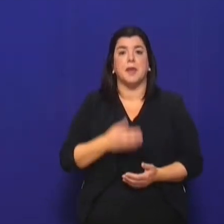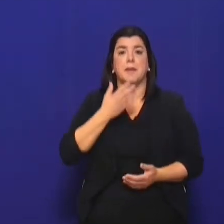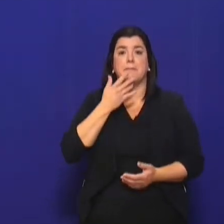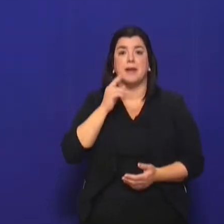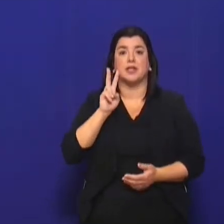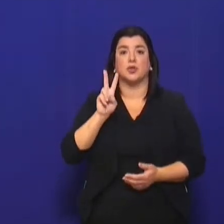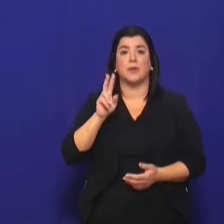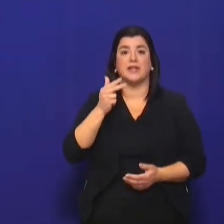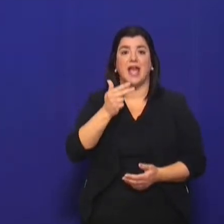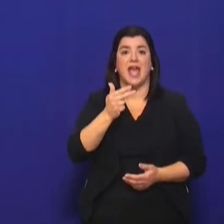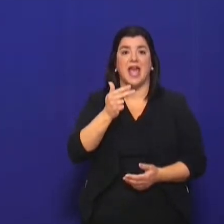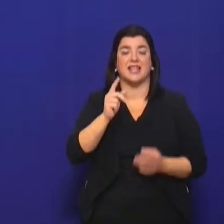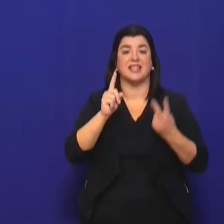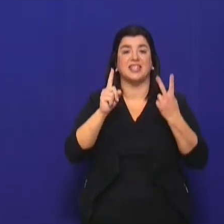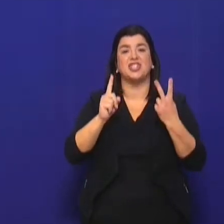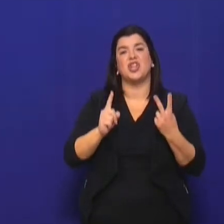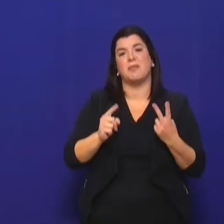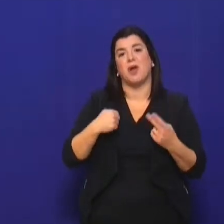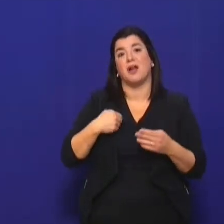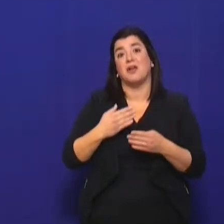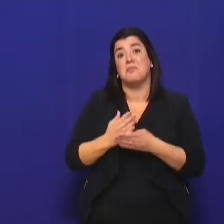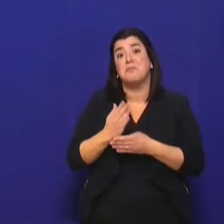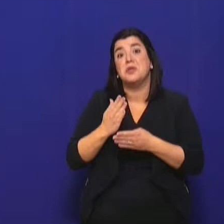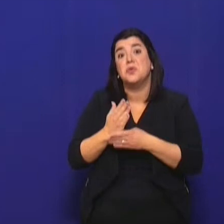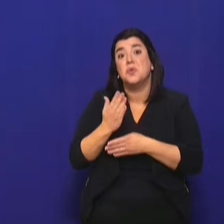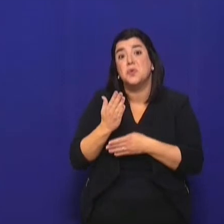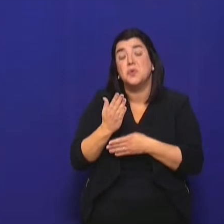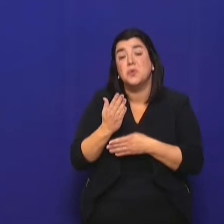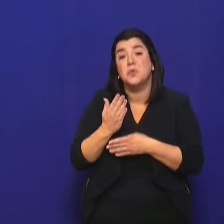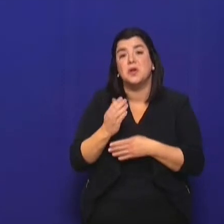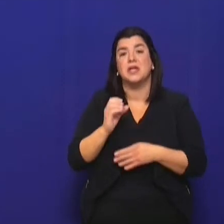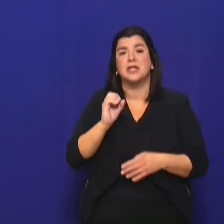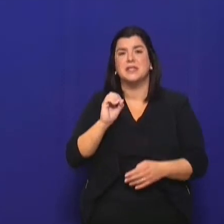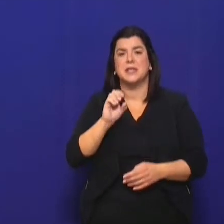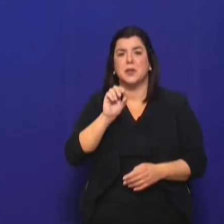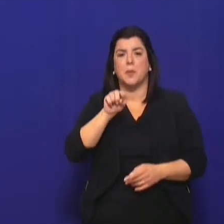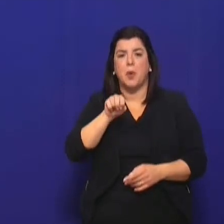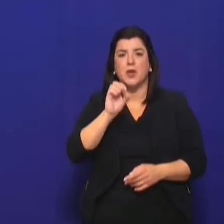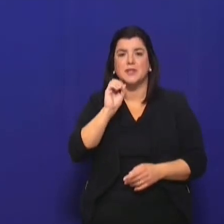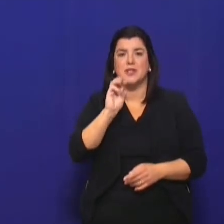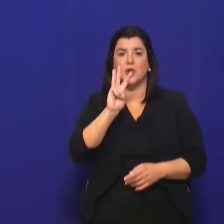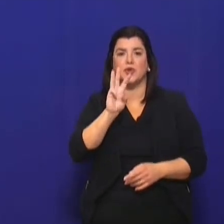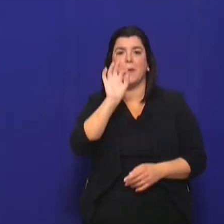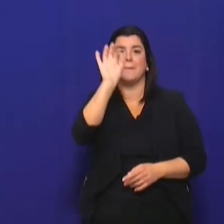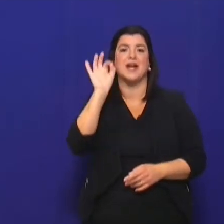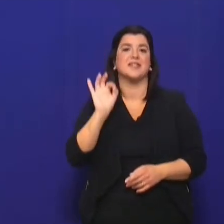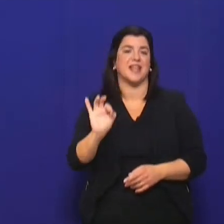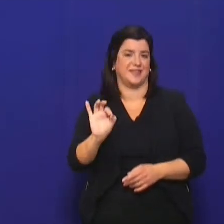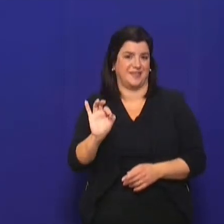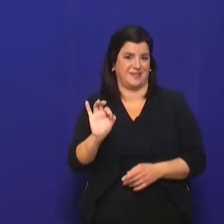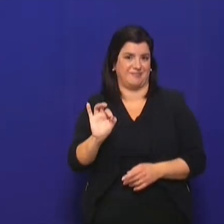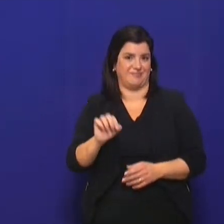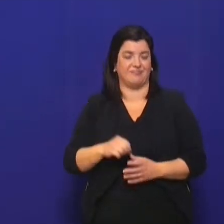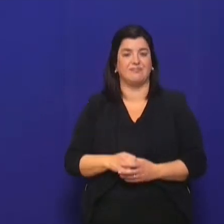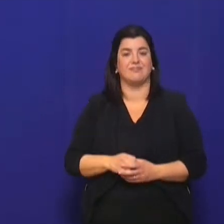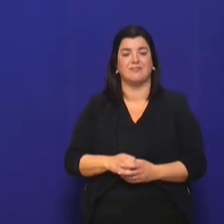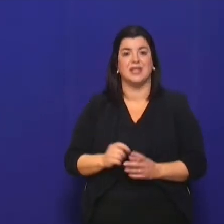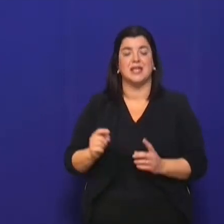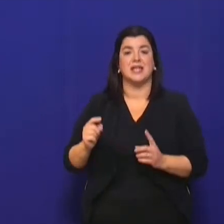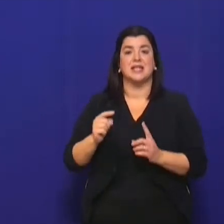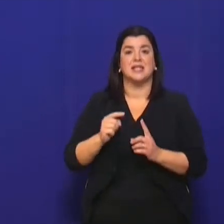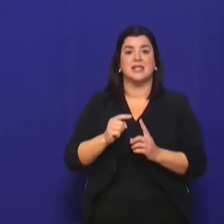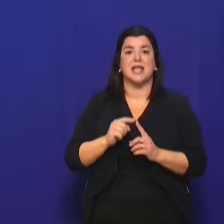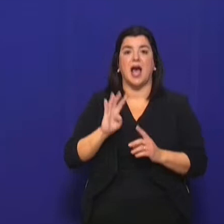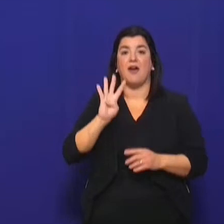fil-28 ta' Diċembru bil-ftit li kien għadna bdejna nagħtu kellna diġà 0.03% tal-population li huma covered, sa